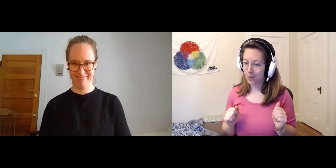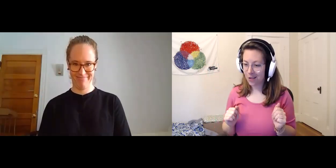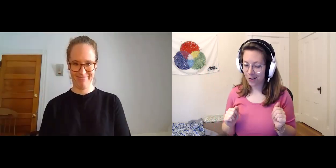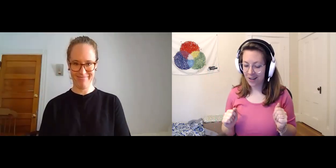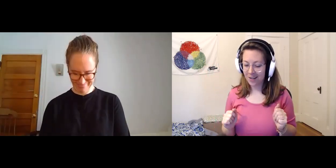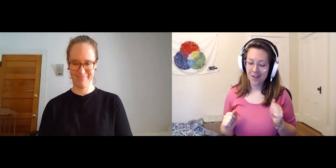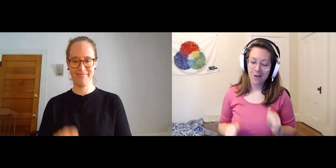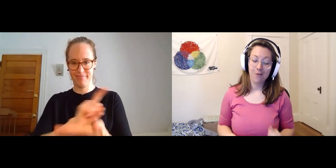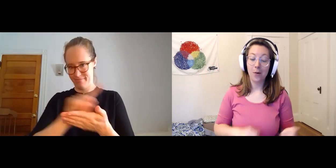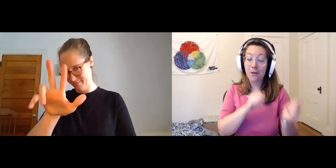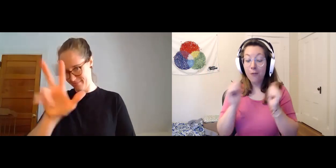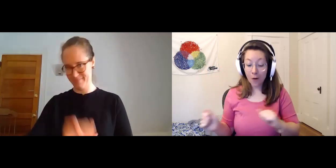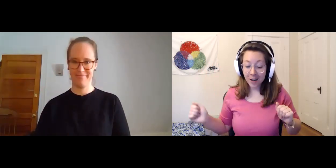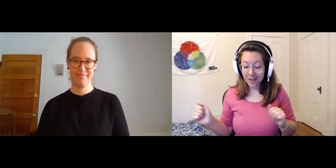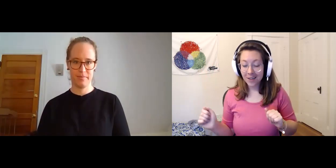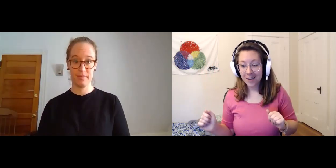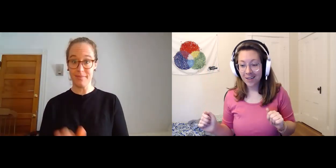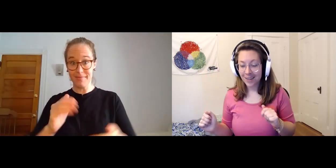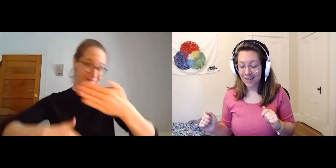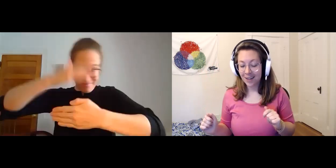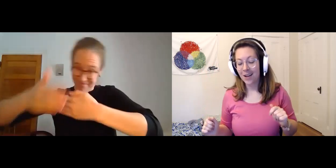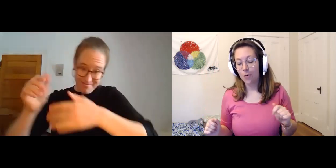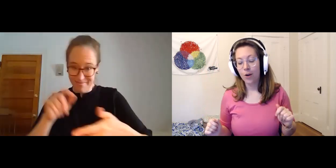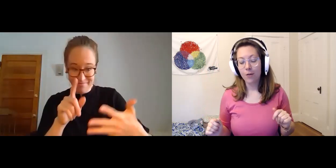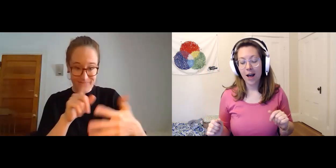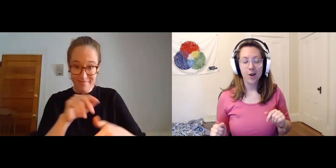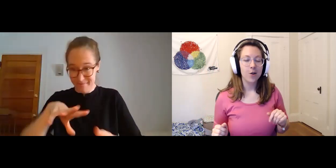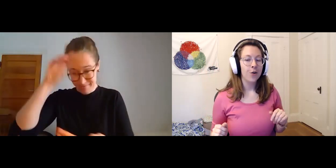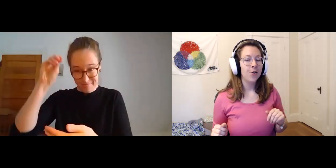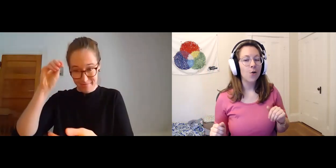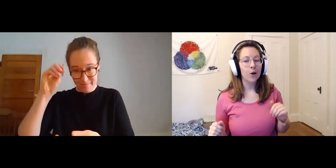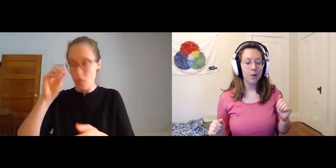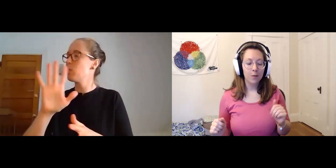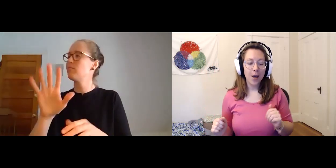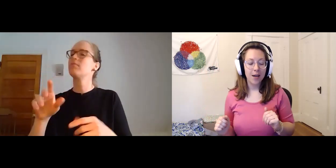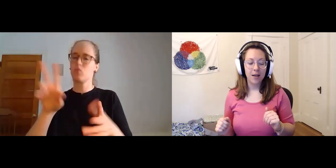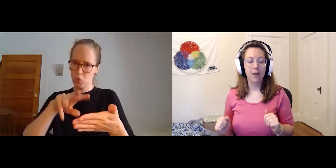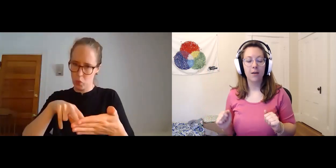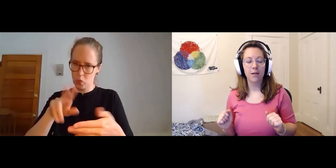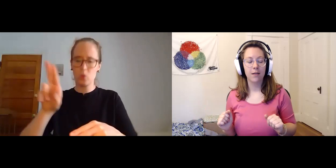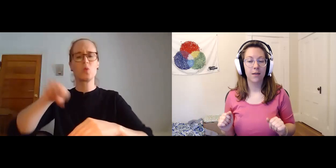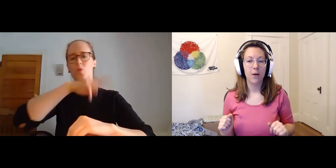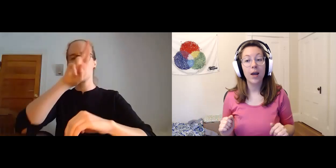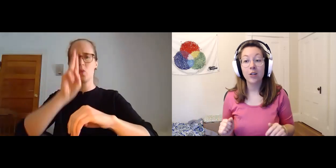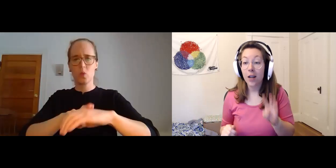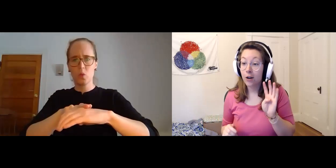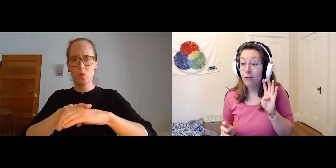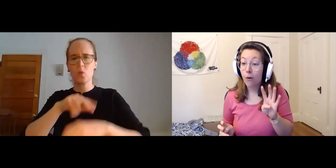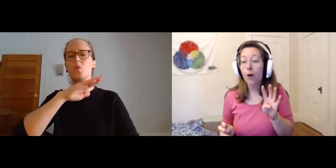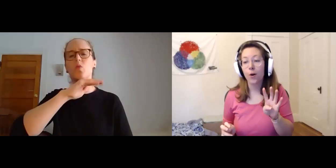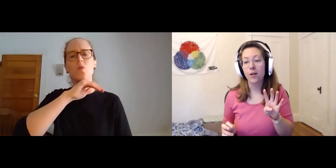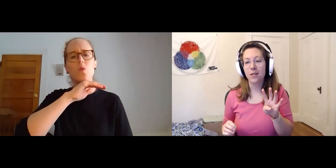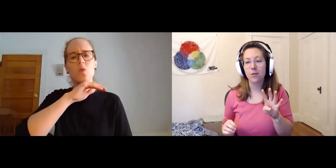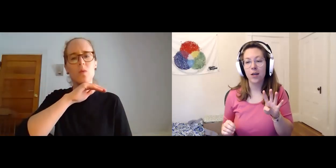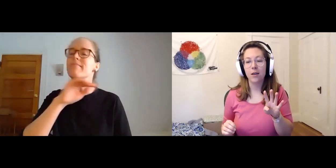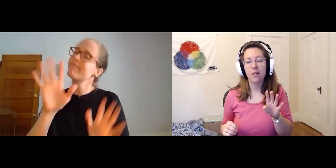That was week 3. For week 4, we read normal pig. We actually learned